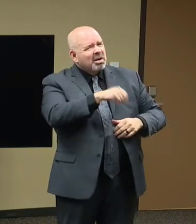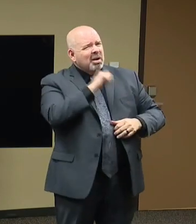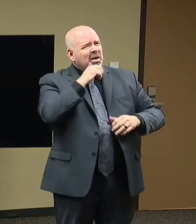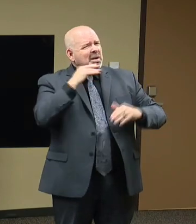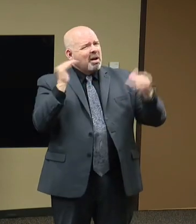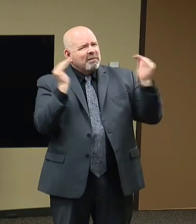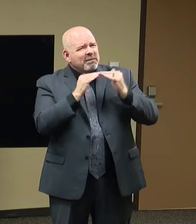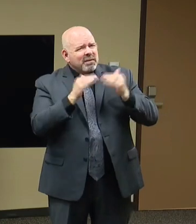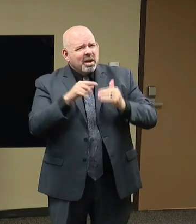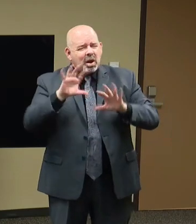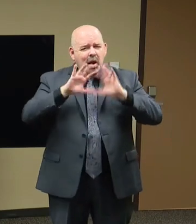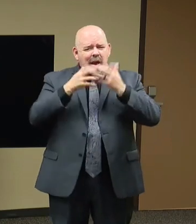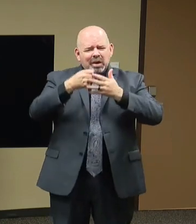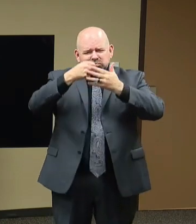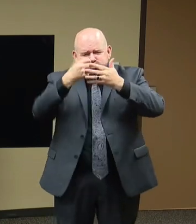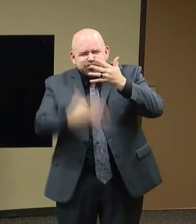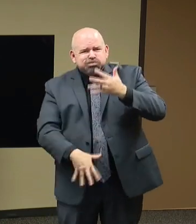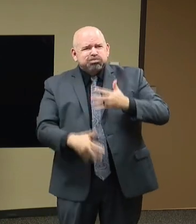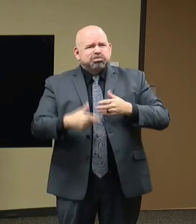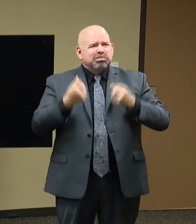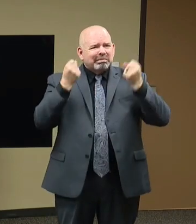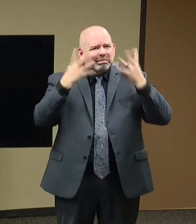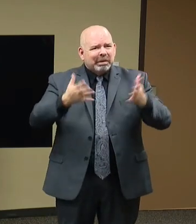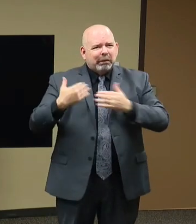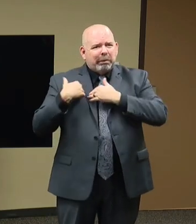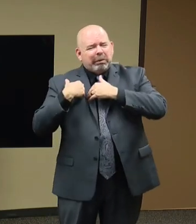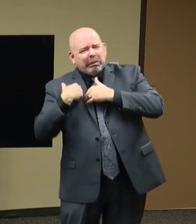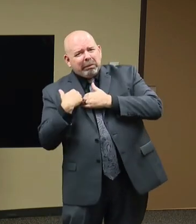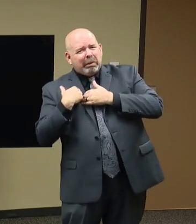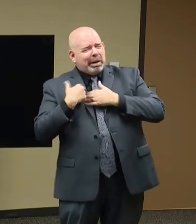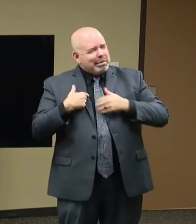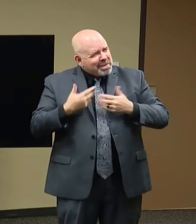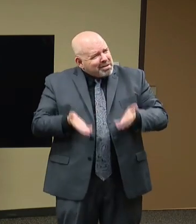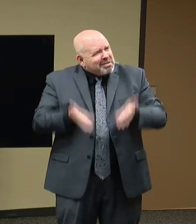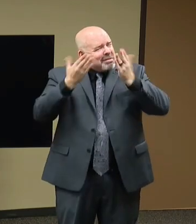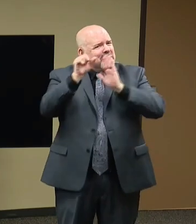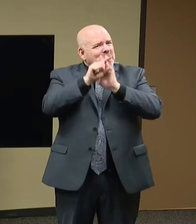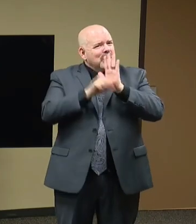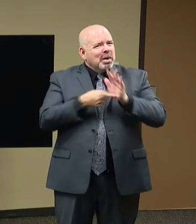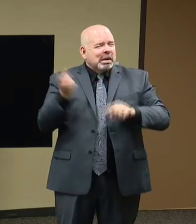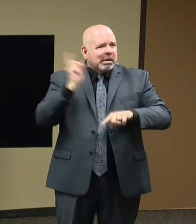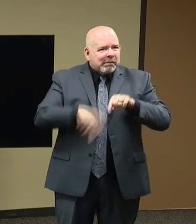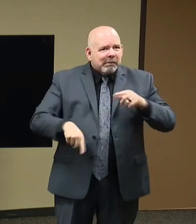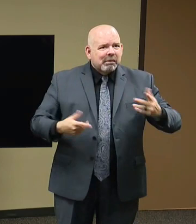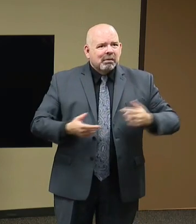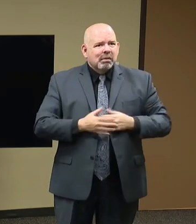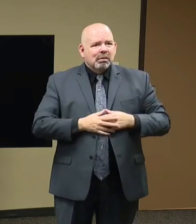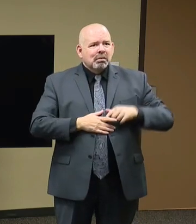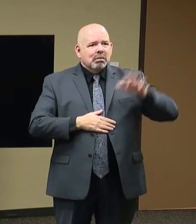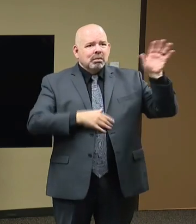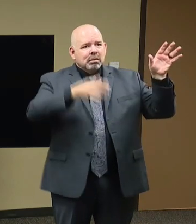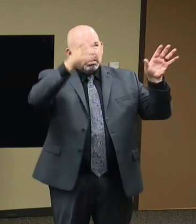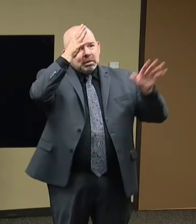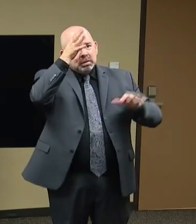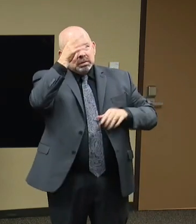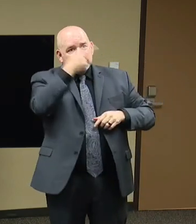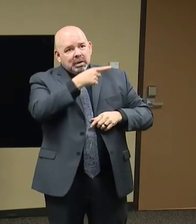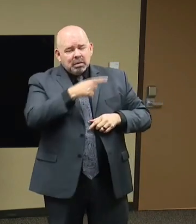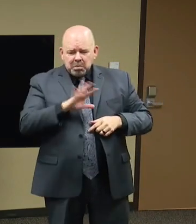keep my grades up. And he reminded me, he said, son, when I was your age, I was in England preparing to